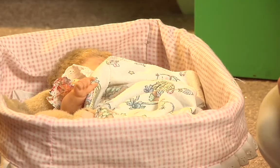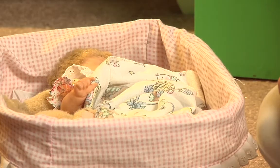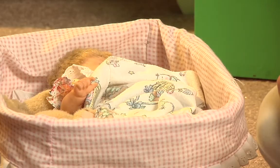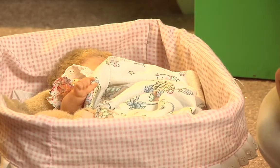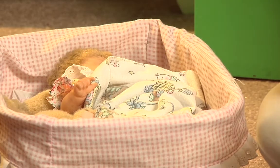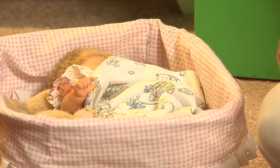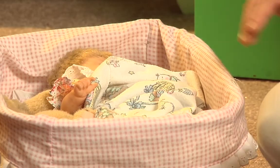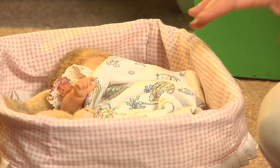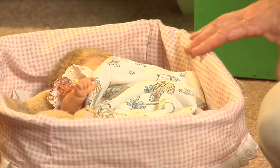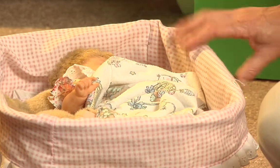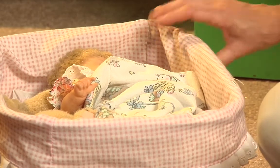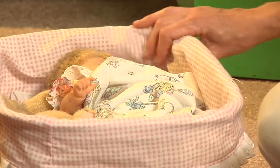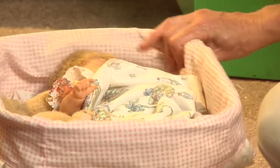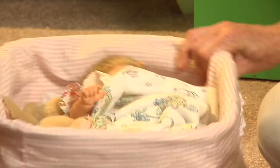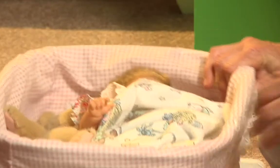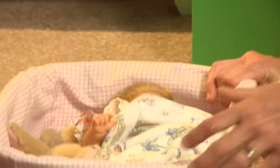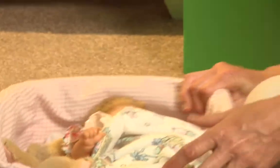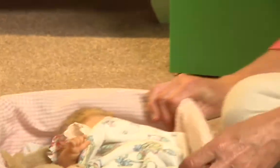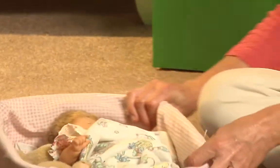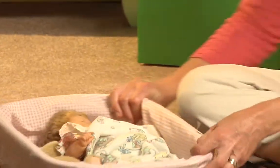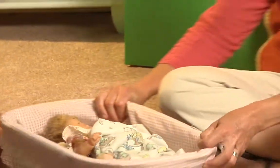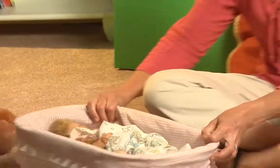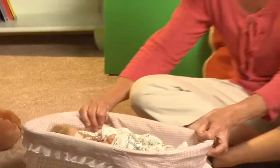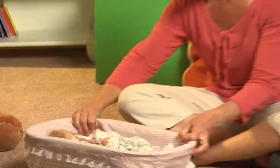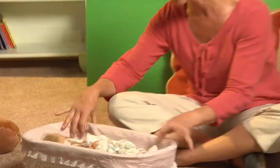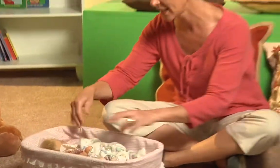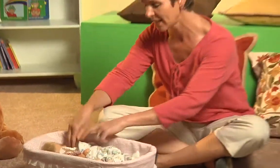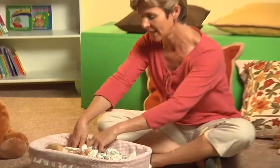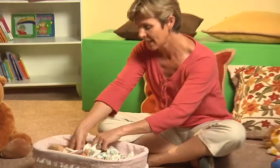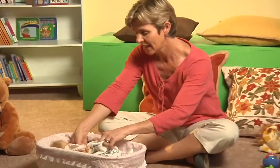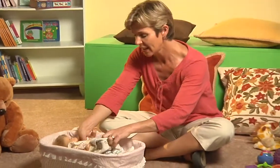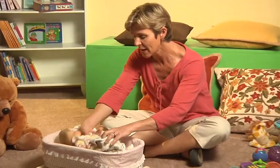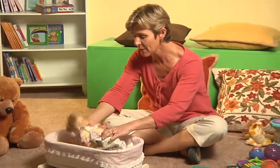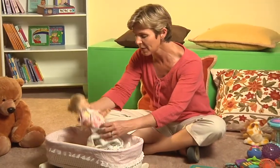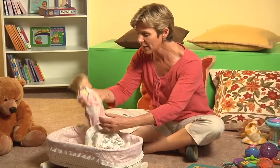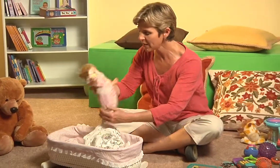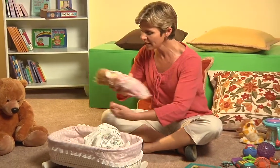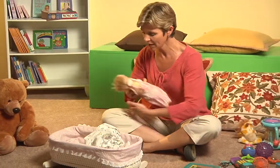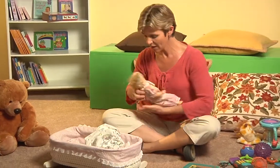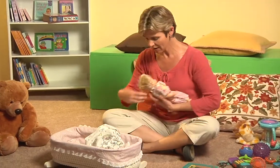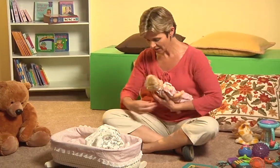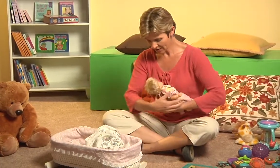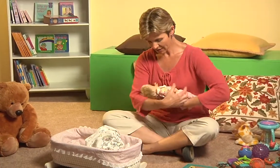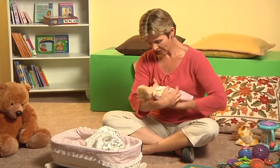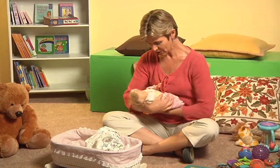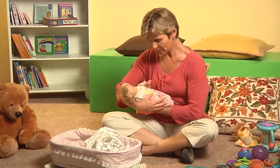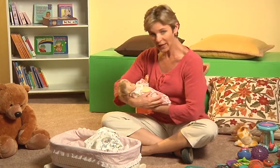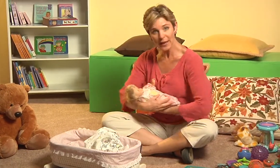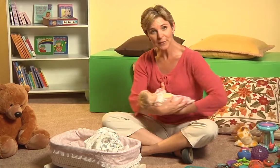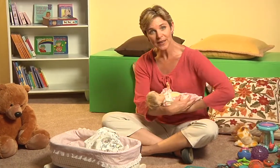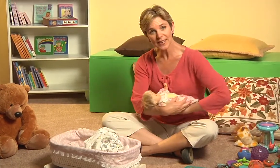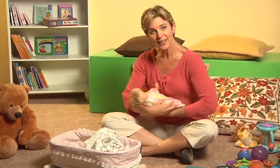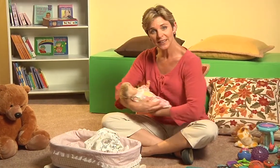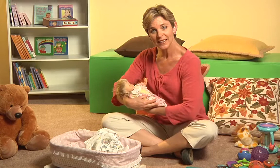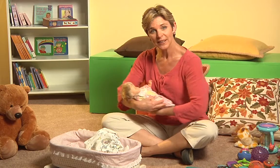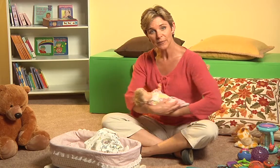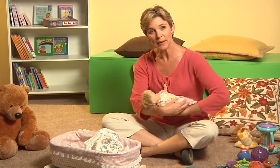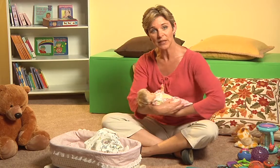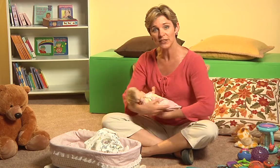use baby's dolls or stuffed animals to practice bedtime signs. Come on, baby. Here's the baby. Baby needs to go